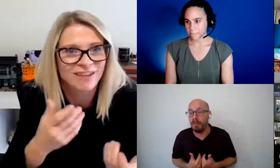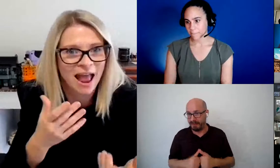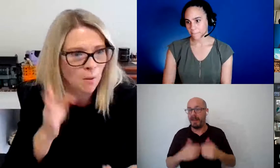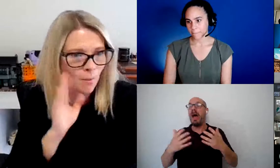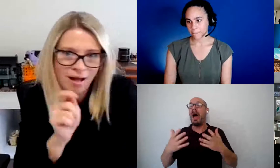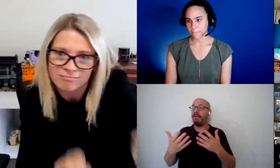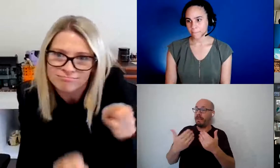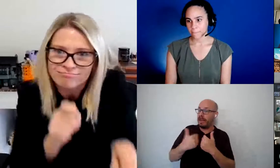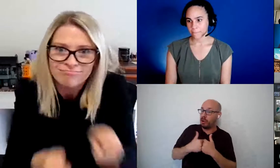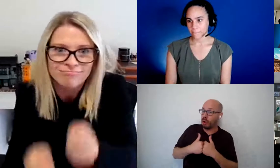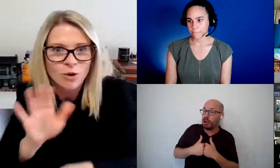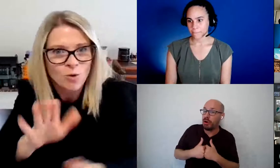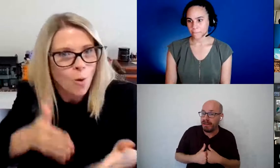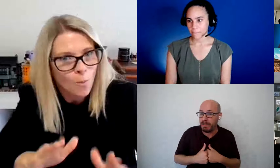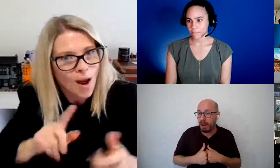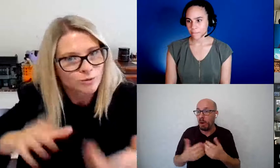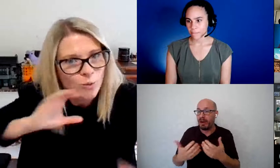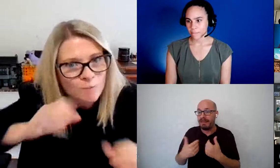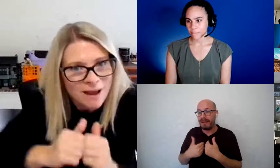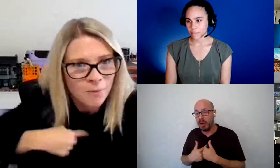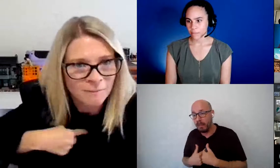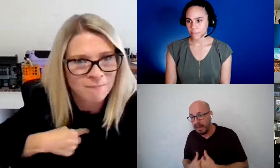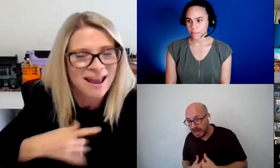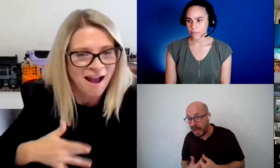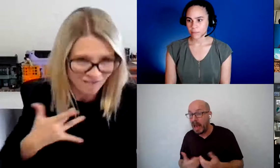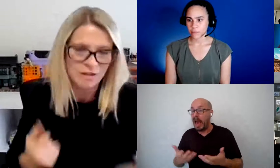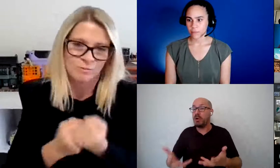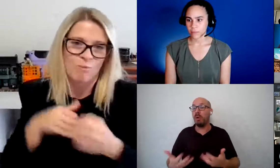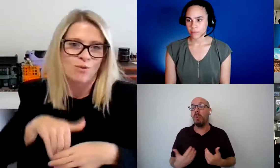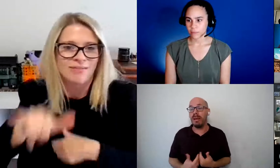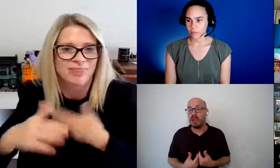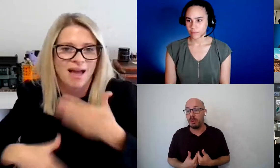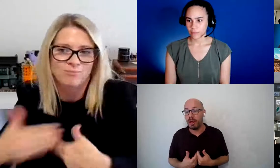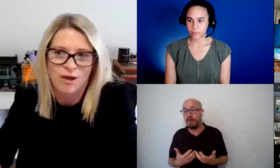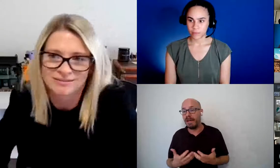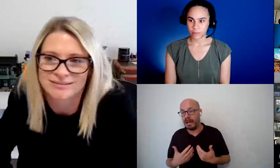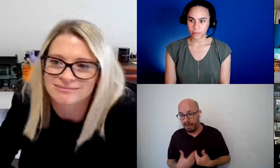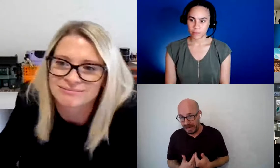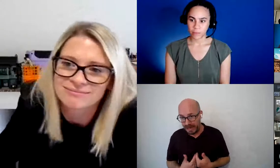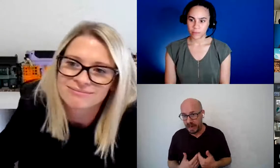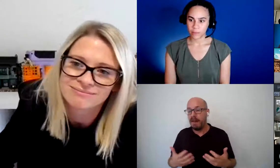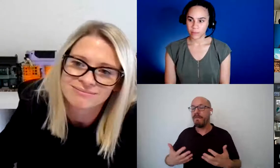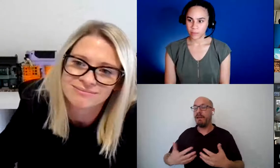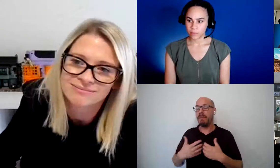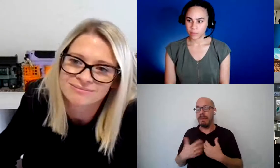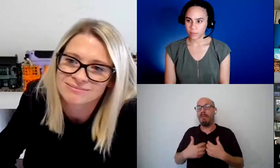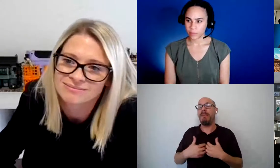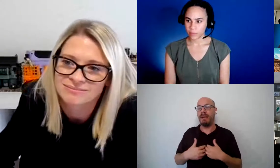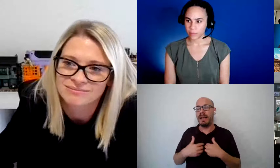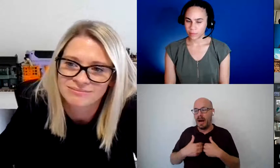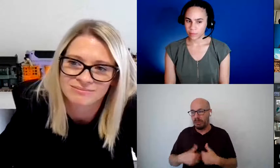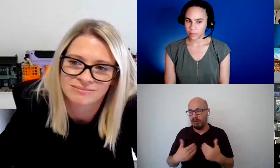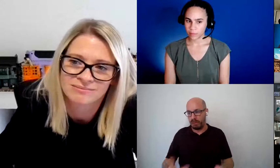questions. I feel like you're curious about wanting to get to know me. And you're willing to accommodate me. It makes me feel like I'm